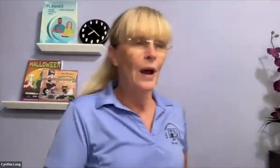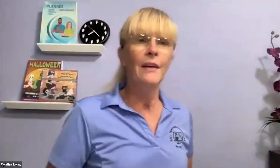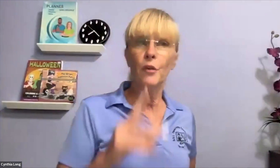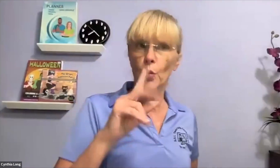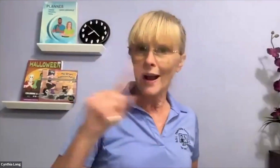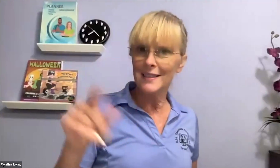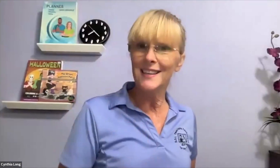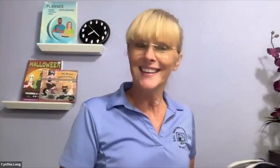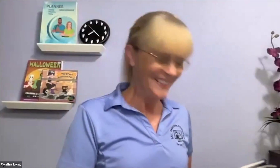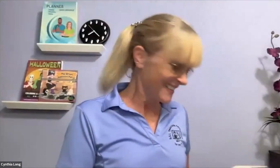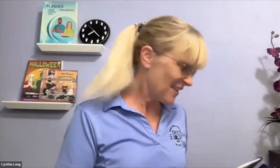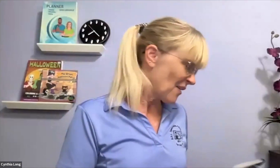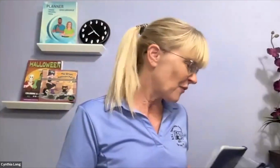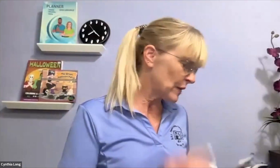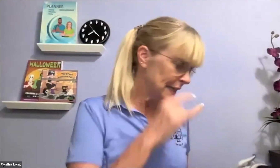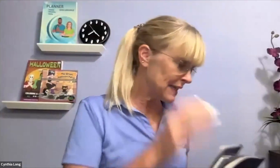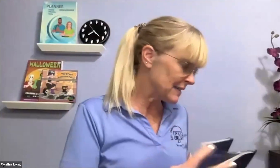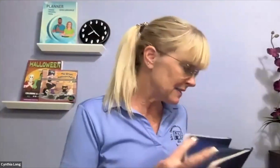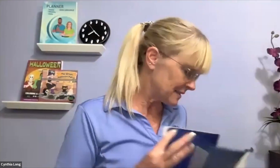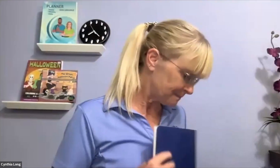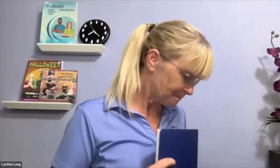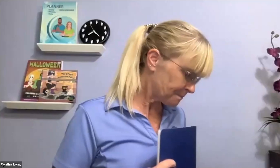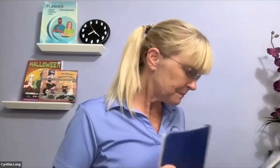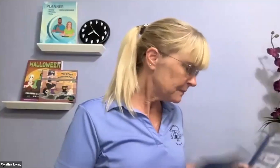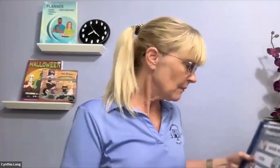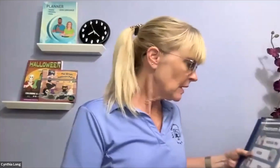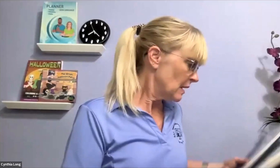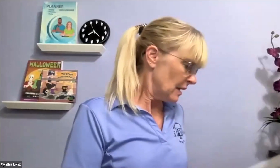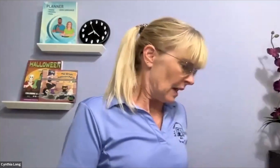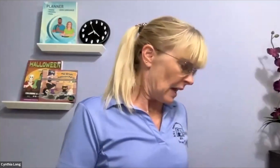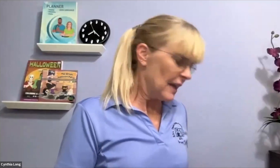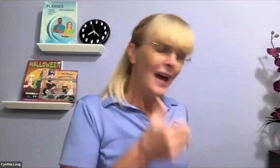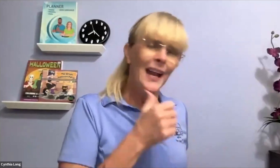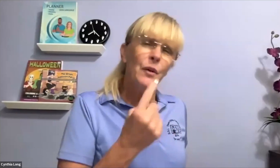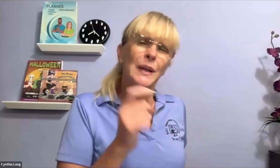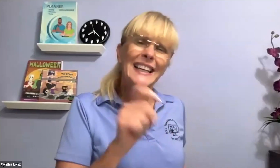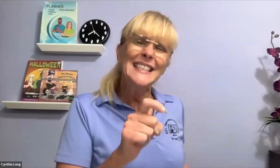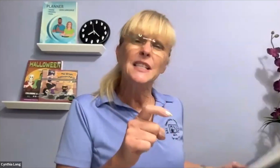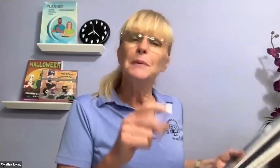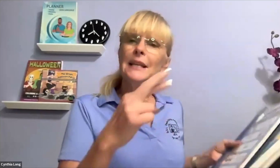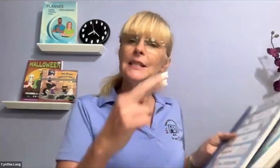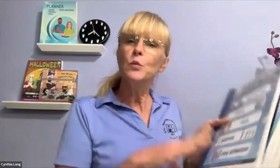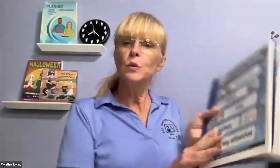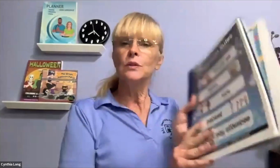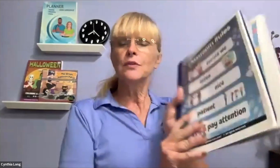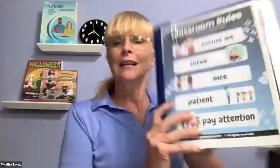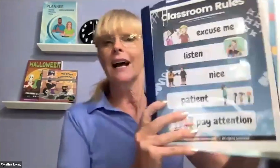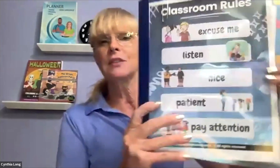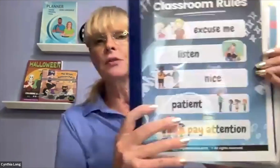a variety for the kids. And not everyone needs this, but it's the rules for the